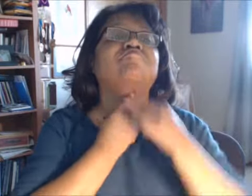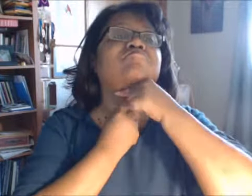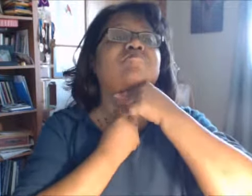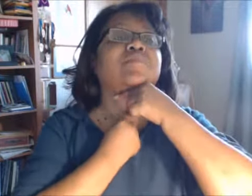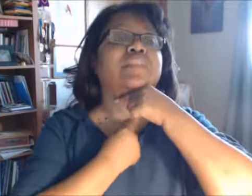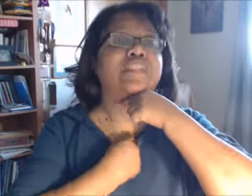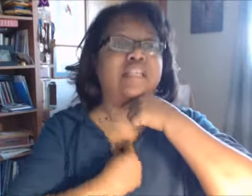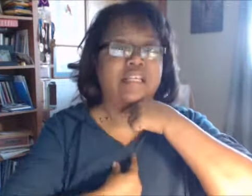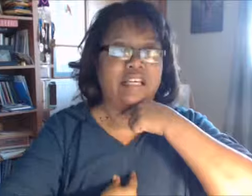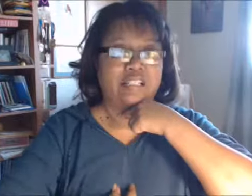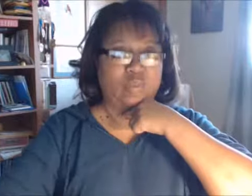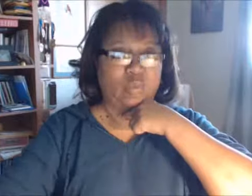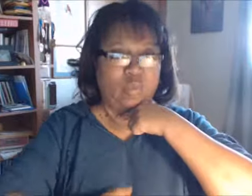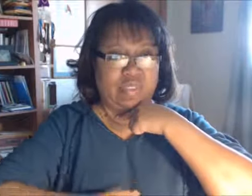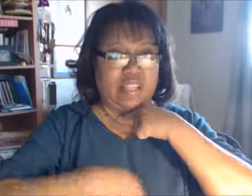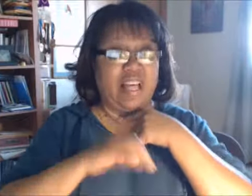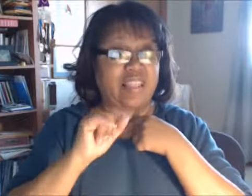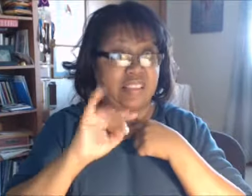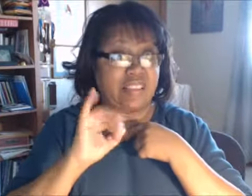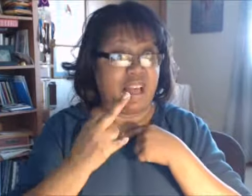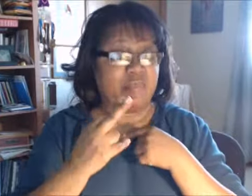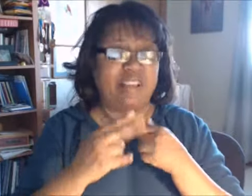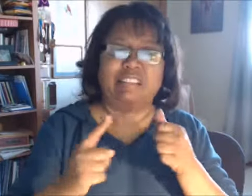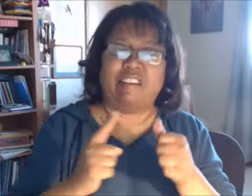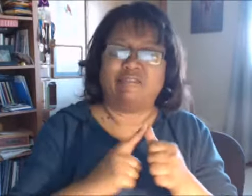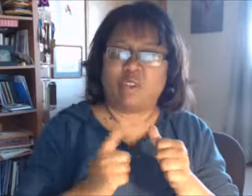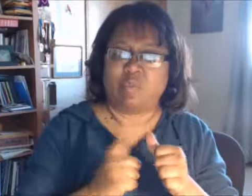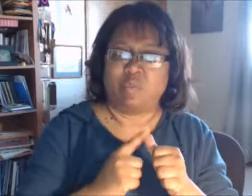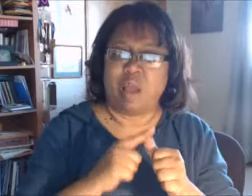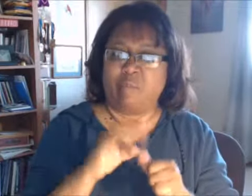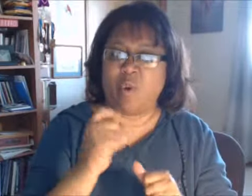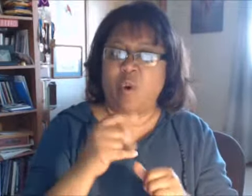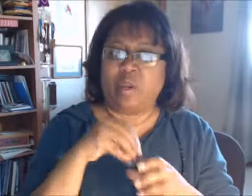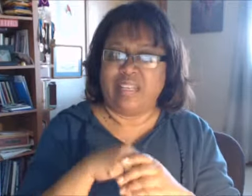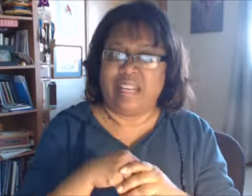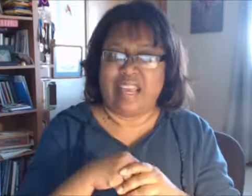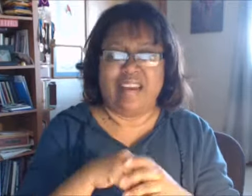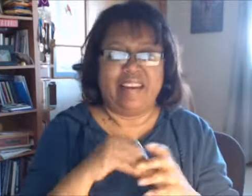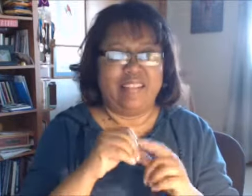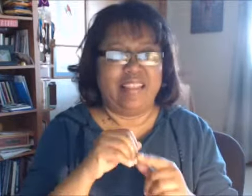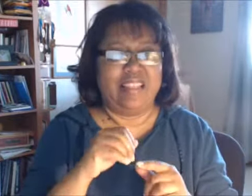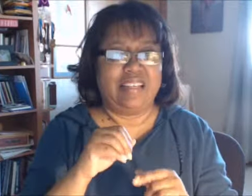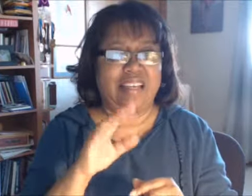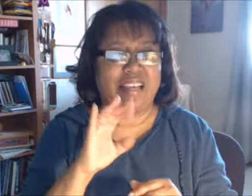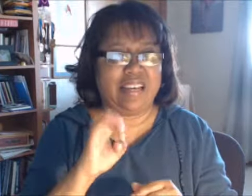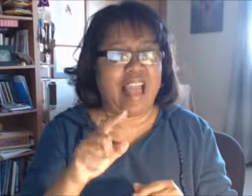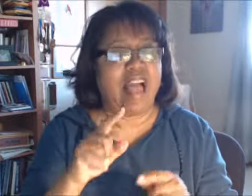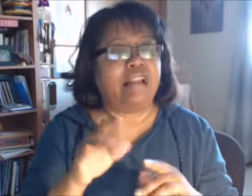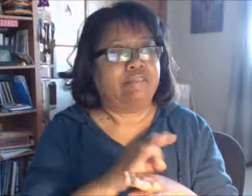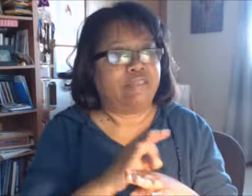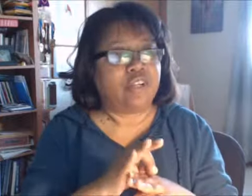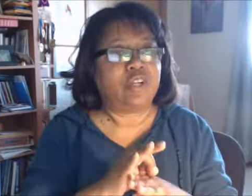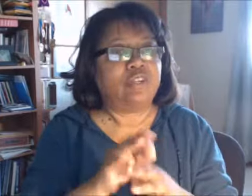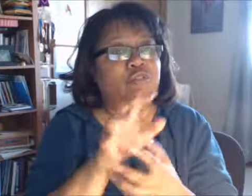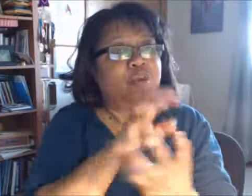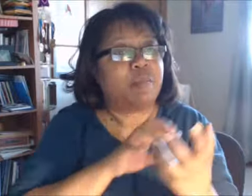stomach. Your stomach is the first primary organ in the alimentary canal. Its functions are to mix food that it